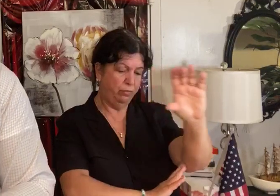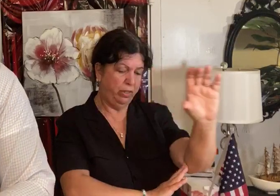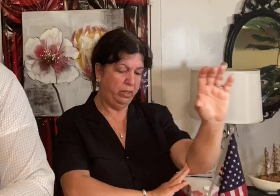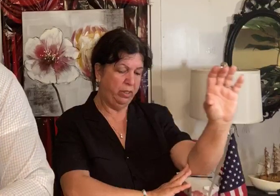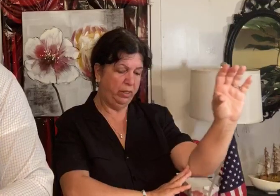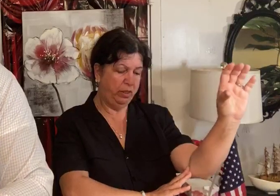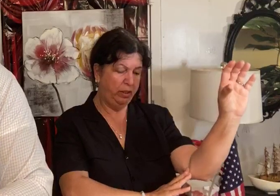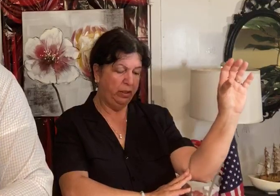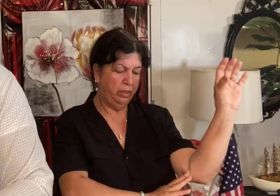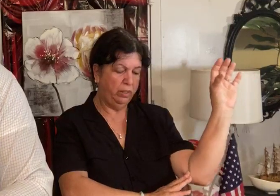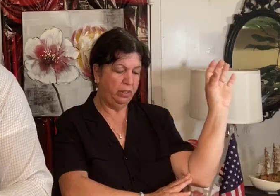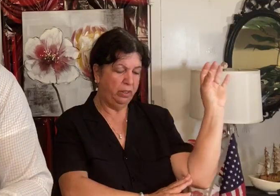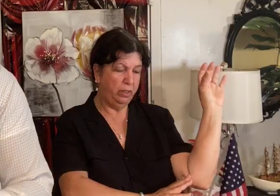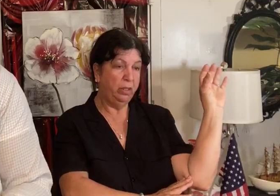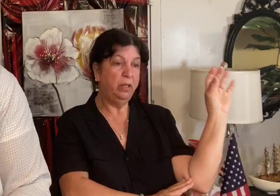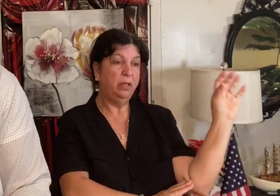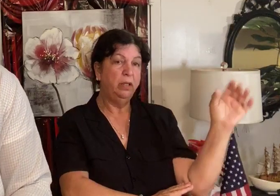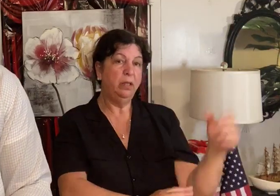Calvary.